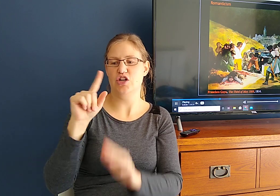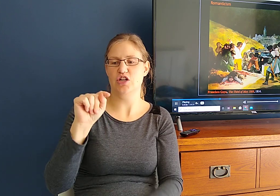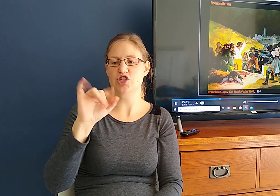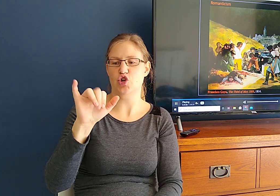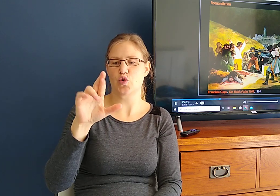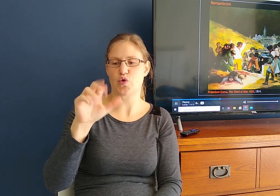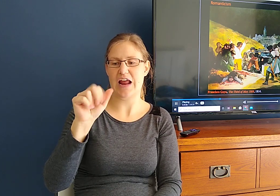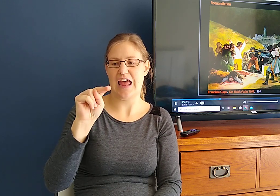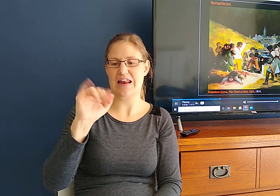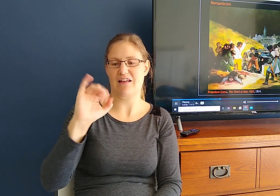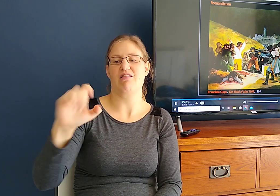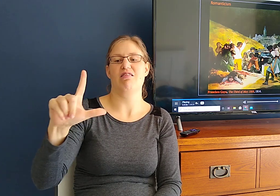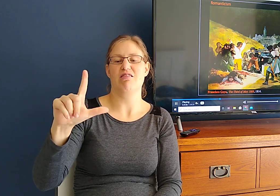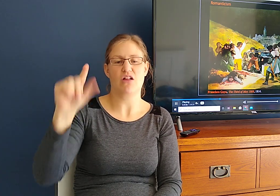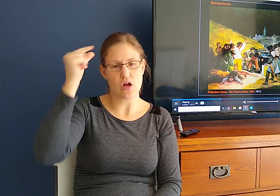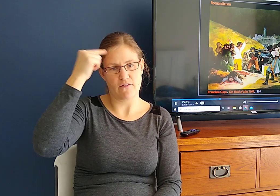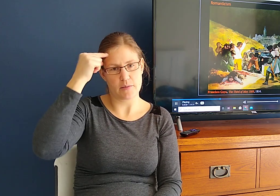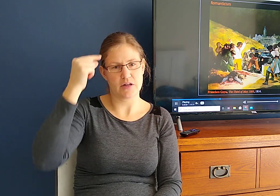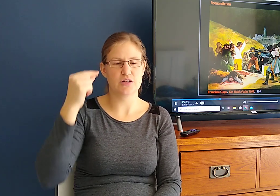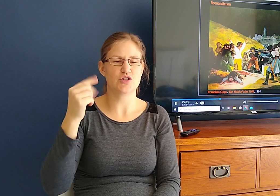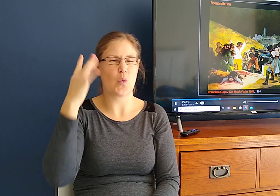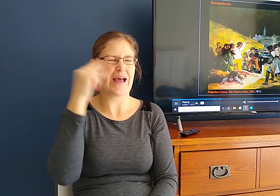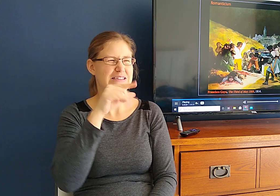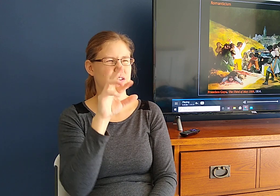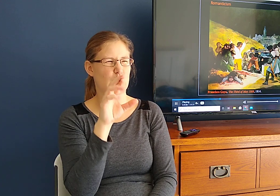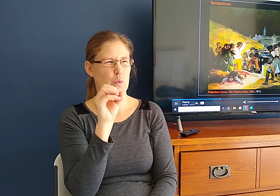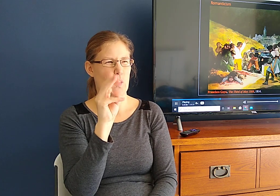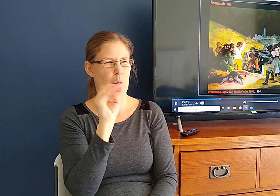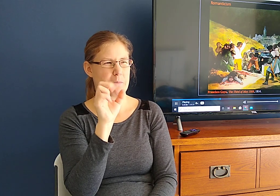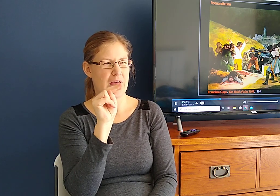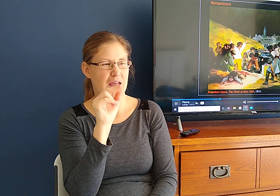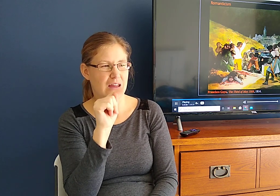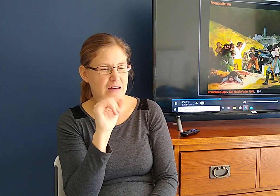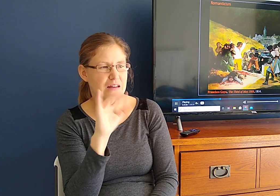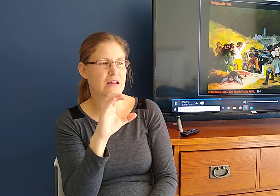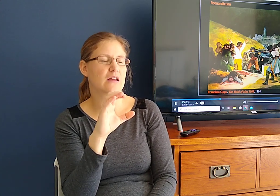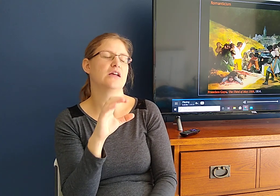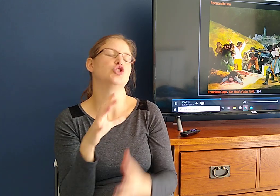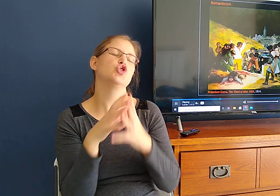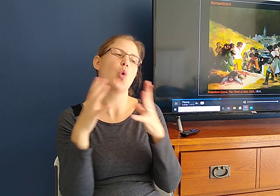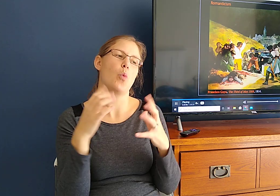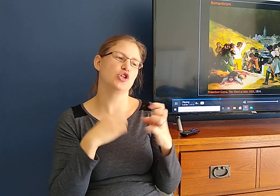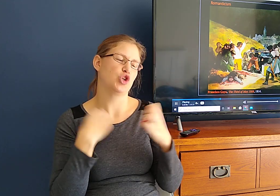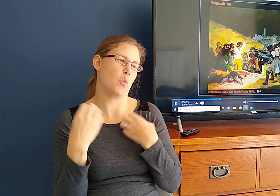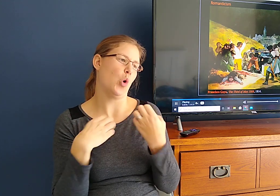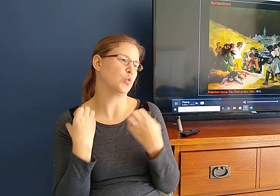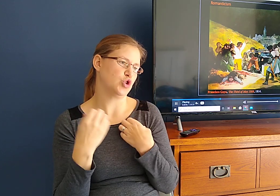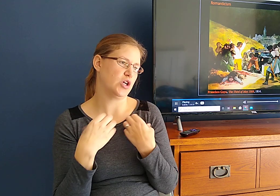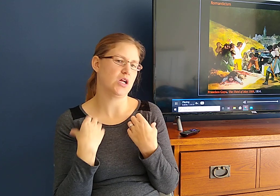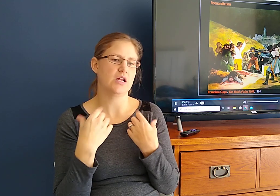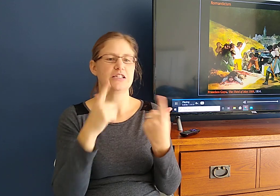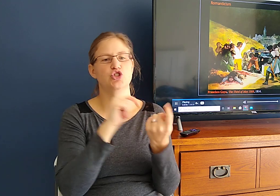governments. So what makes this romantic? It's the intense emotion, the translation of